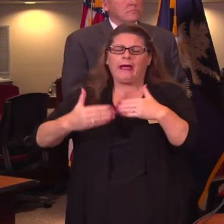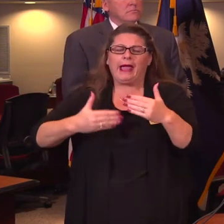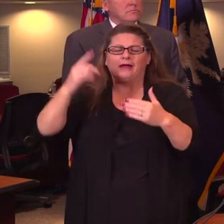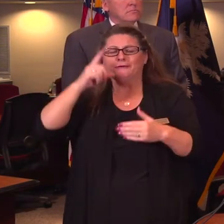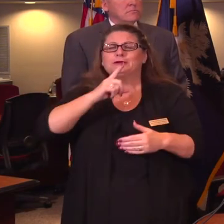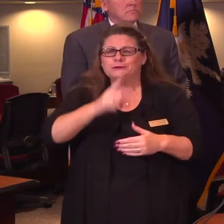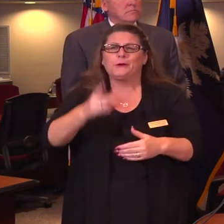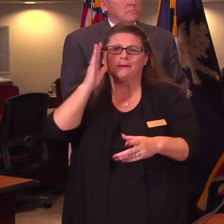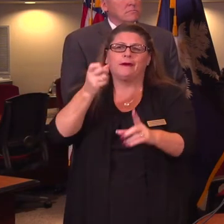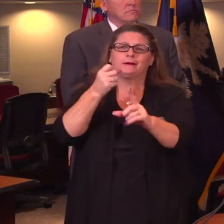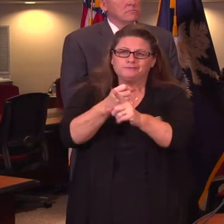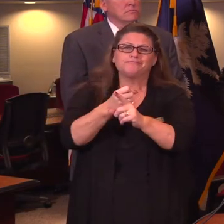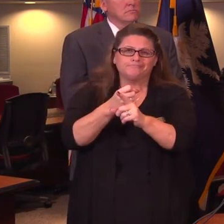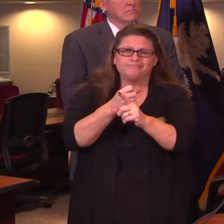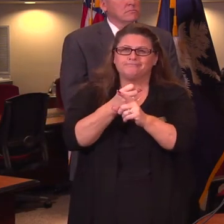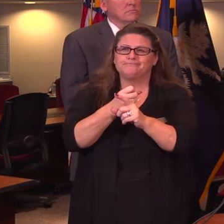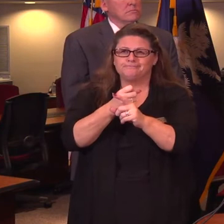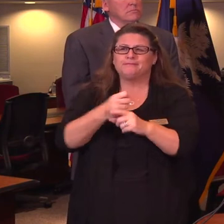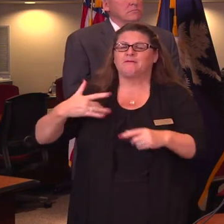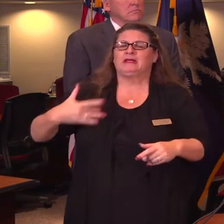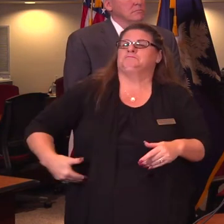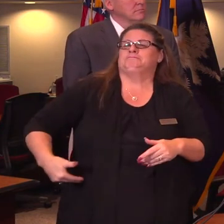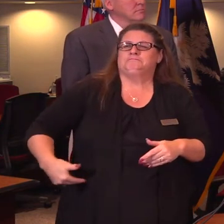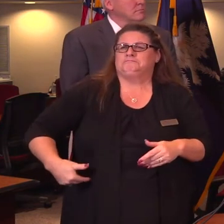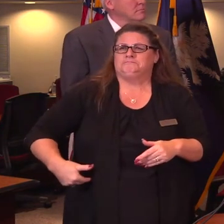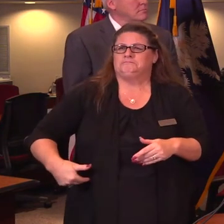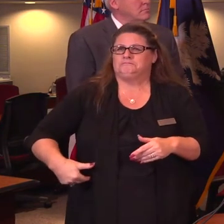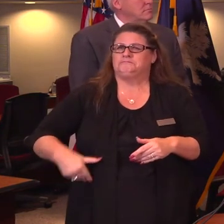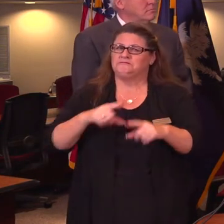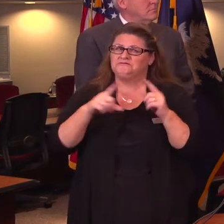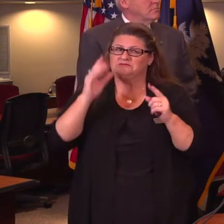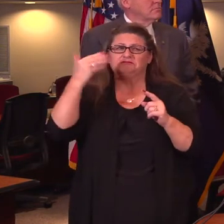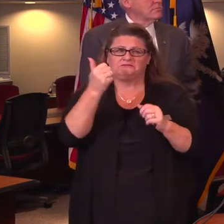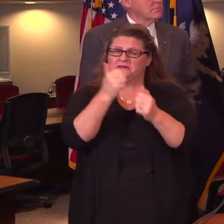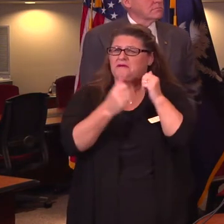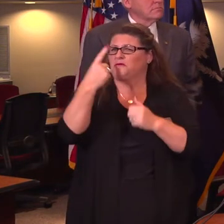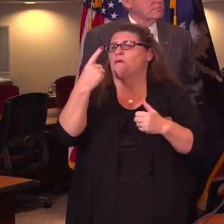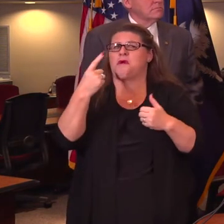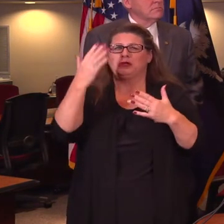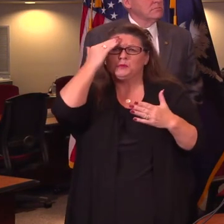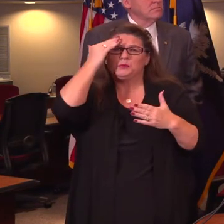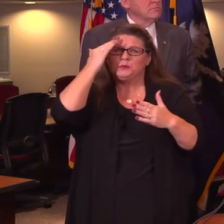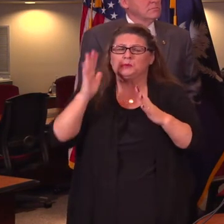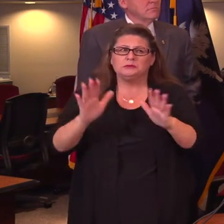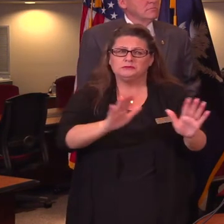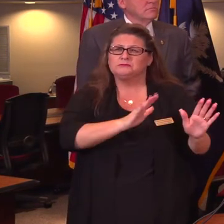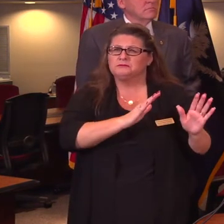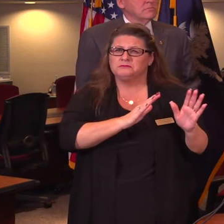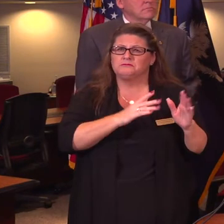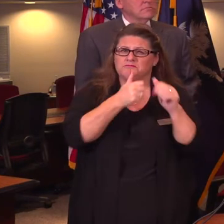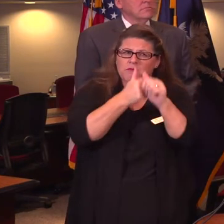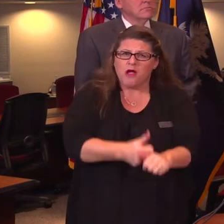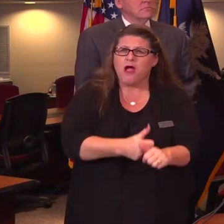say, we all the protocols, the procedures, the people are all stood up, alert, activated. We have the